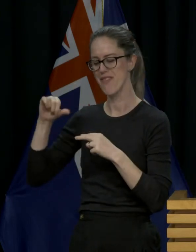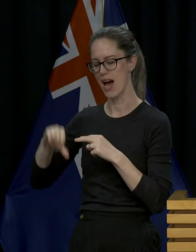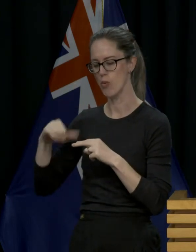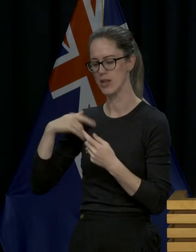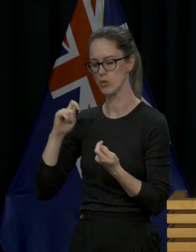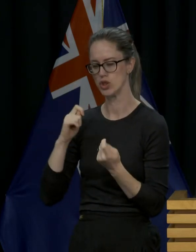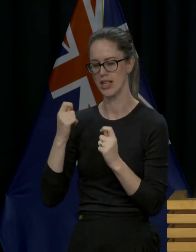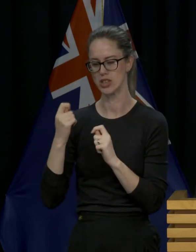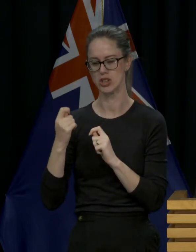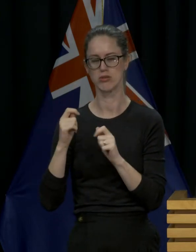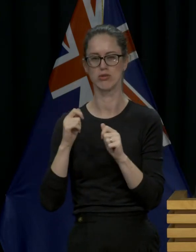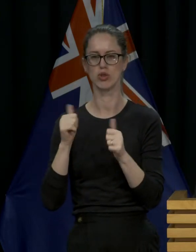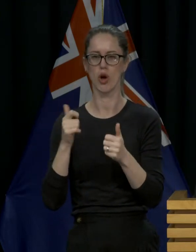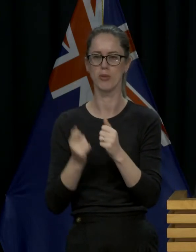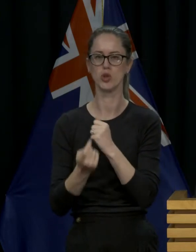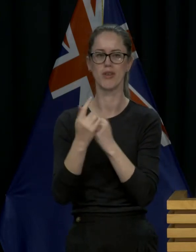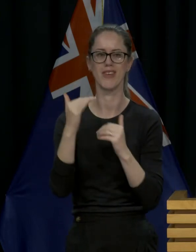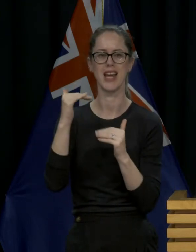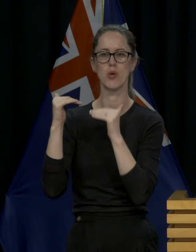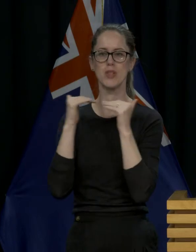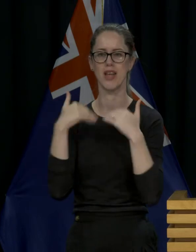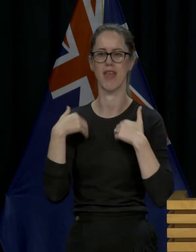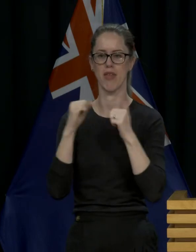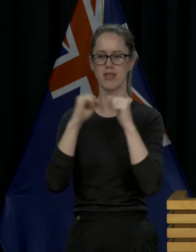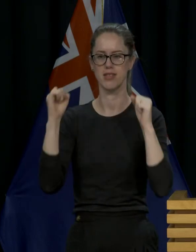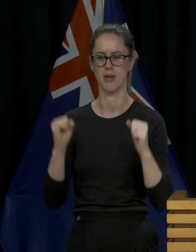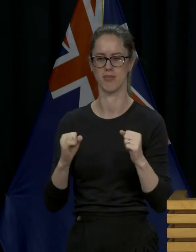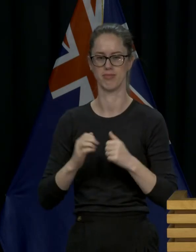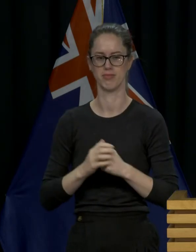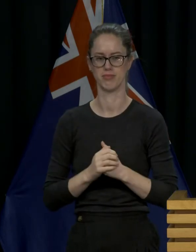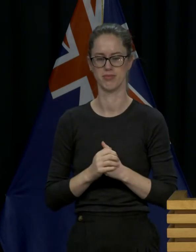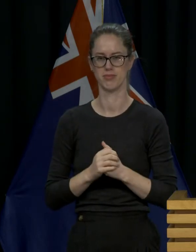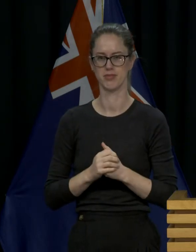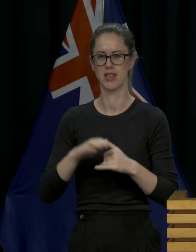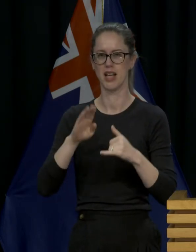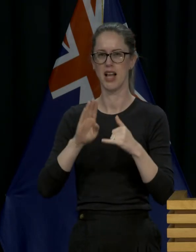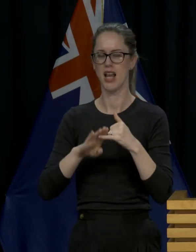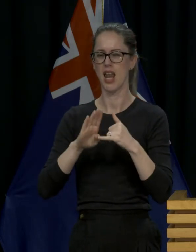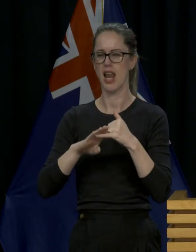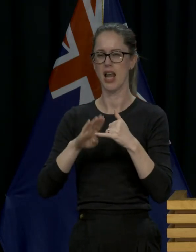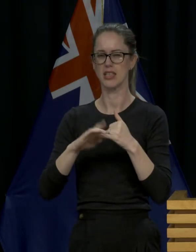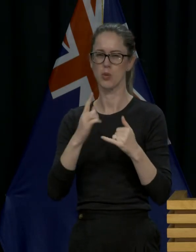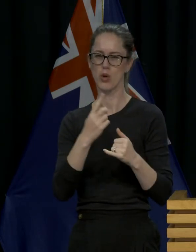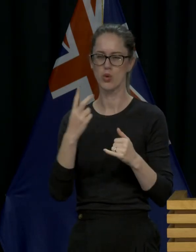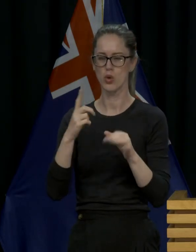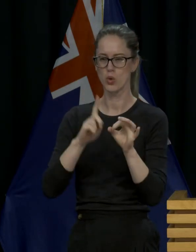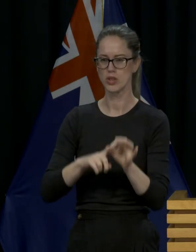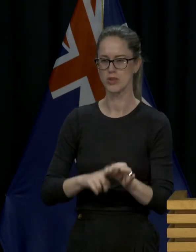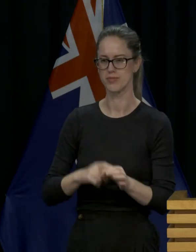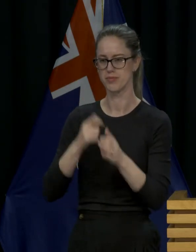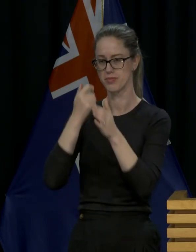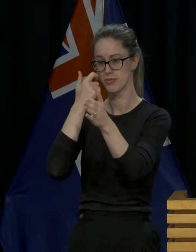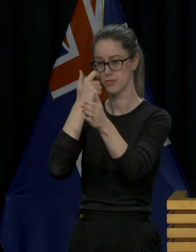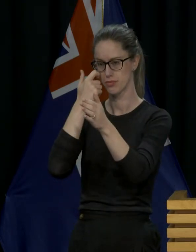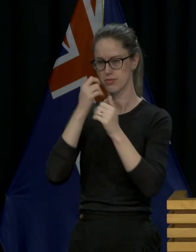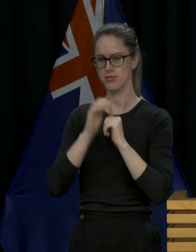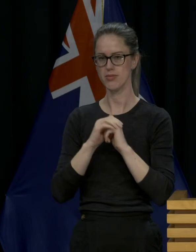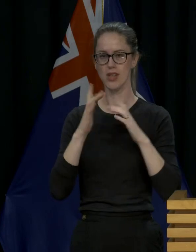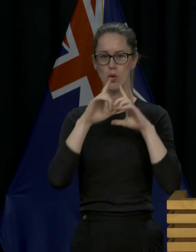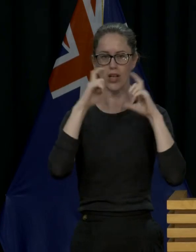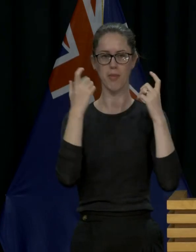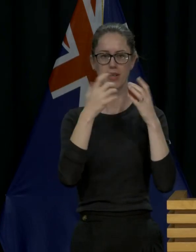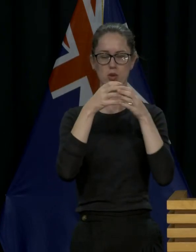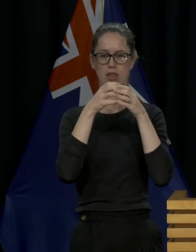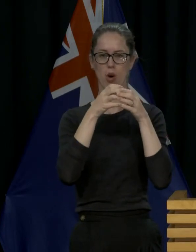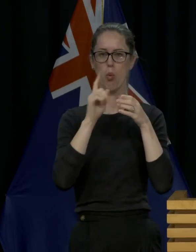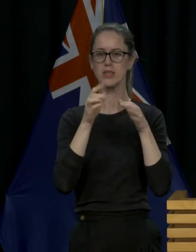best chance of getting equity in our health system. Now that you've got your cabinet together, now that you've got your cabinet together, what's